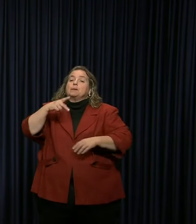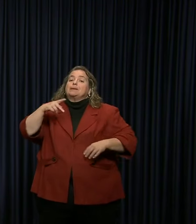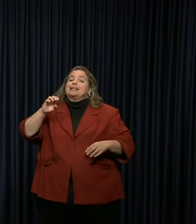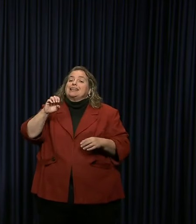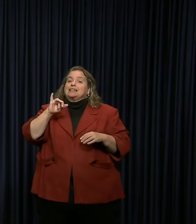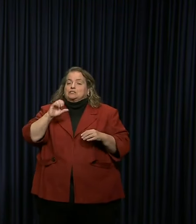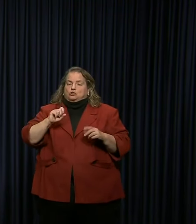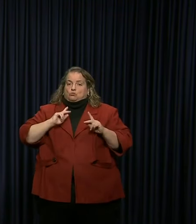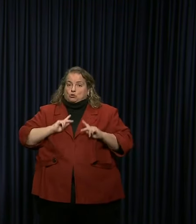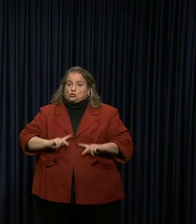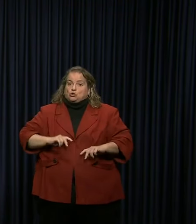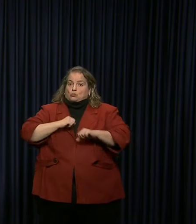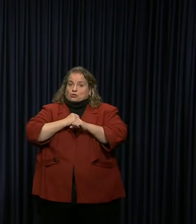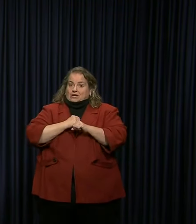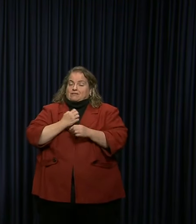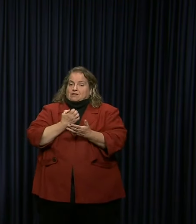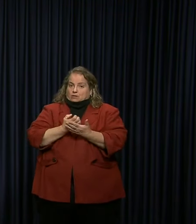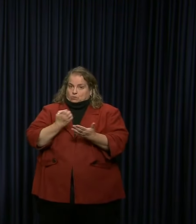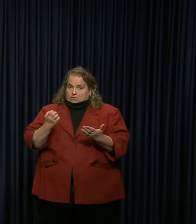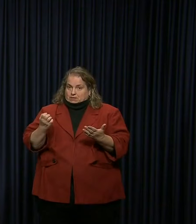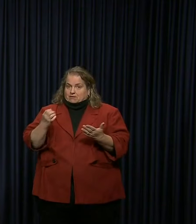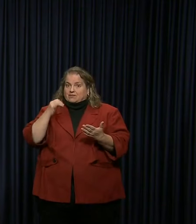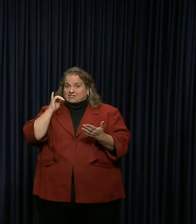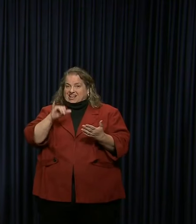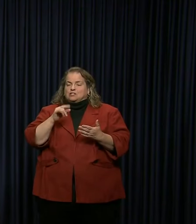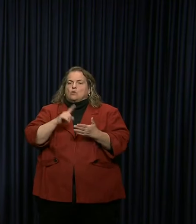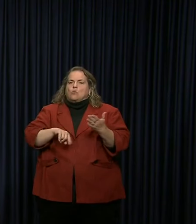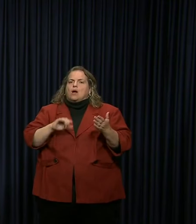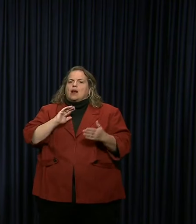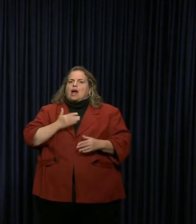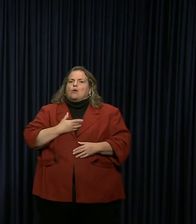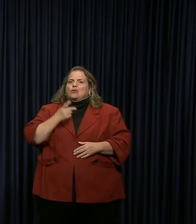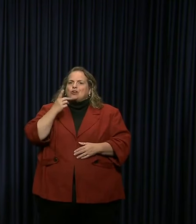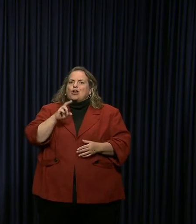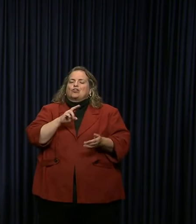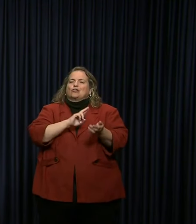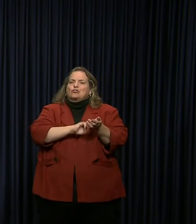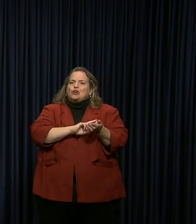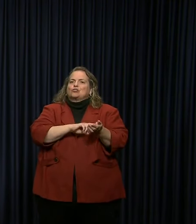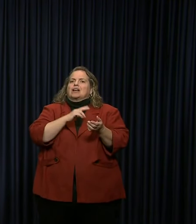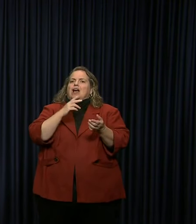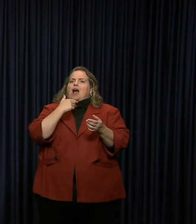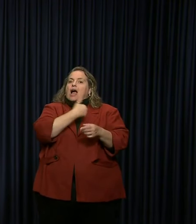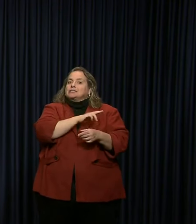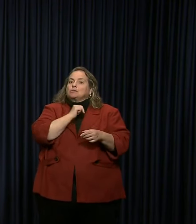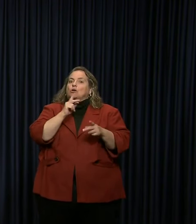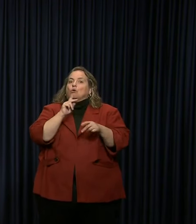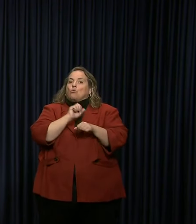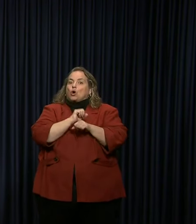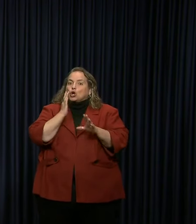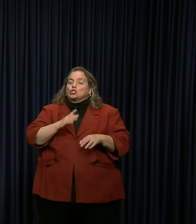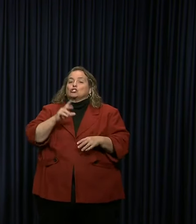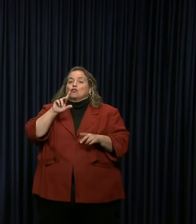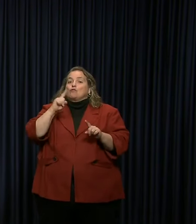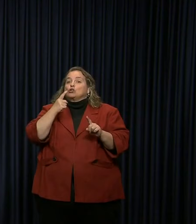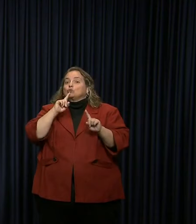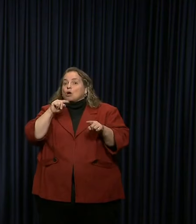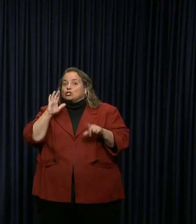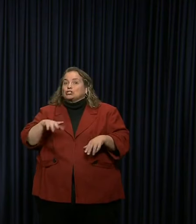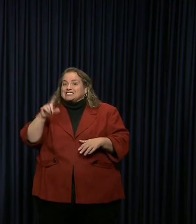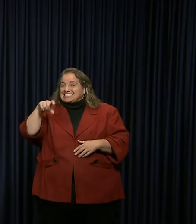PPE is the personal protective equipment. This is what our healthcare workers and our first responders need so that when they help those that